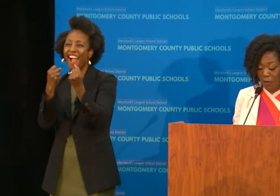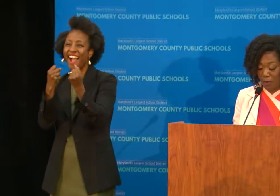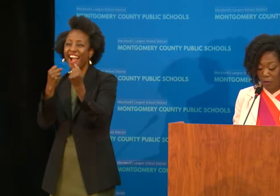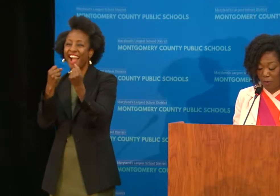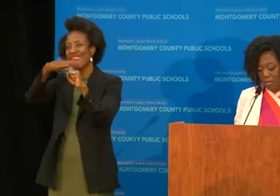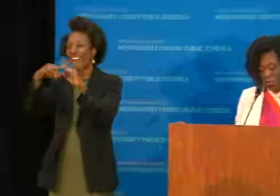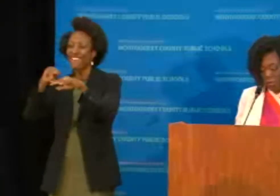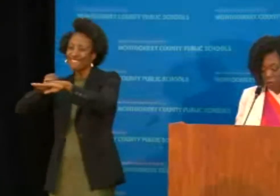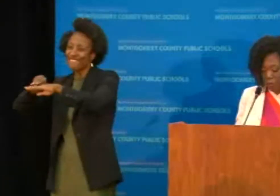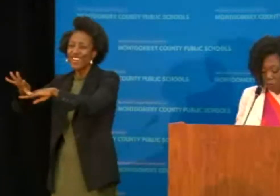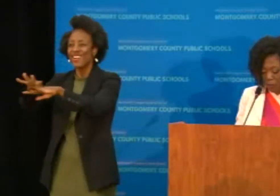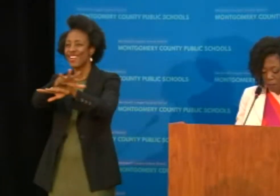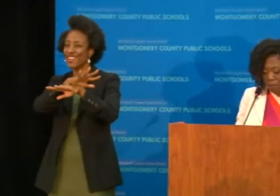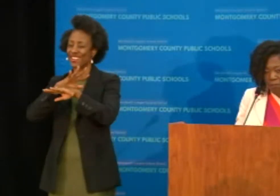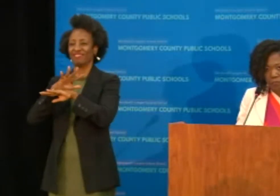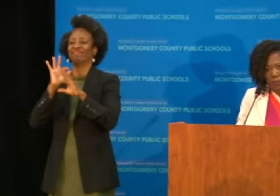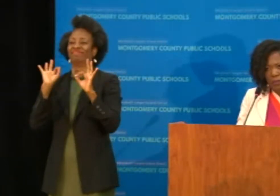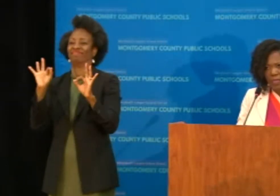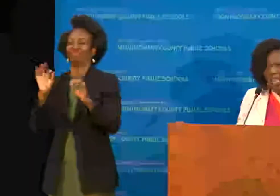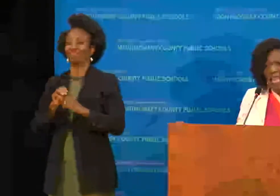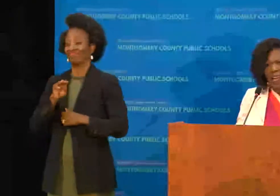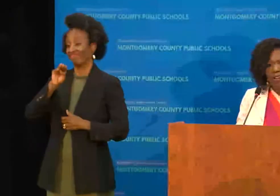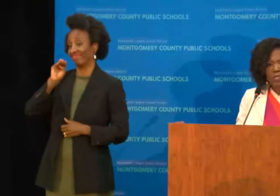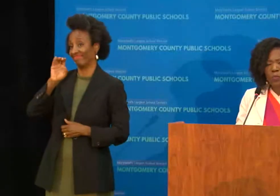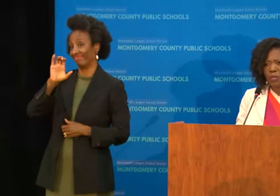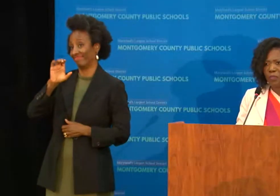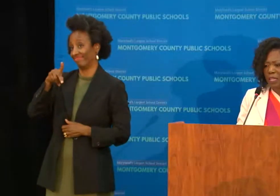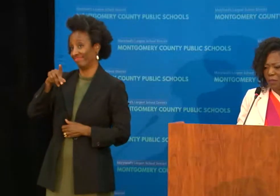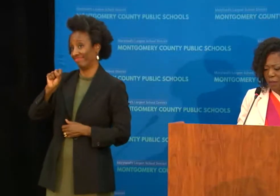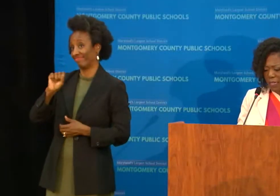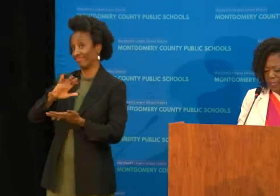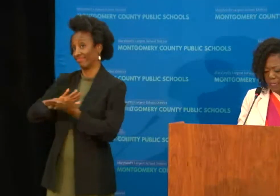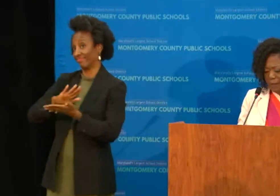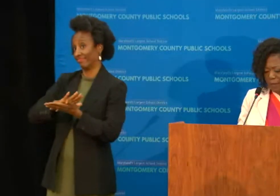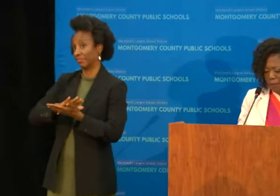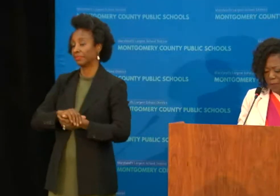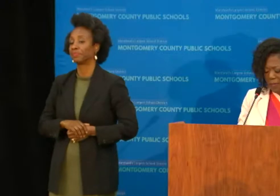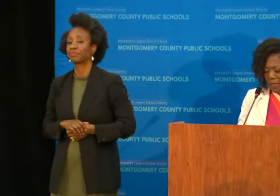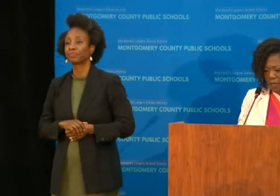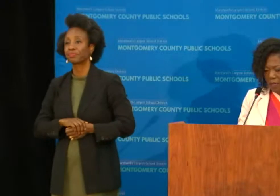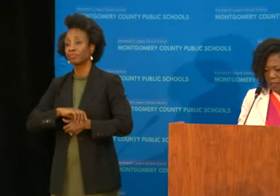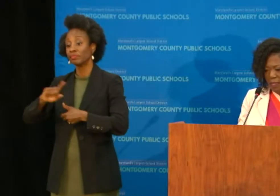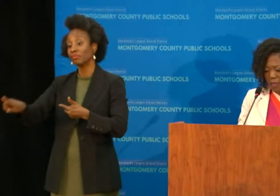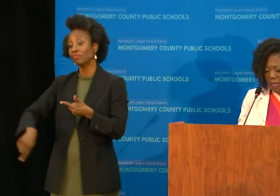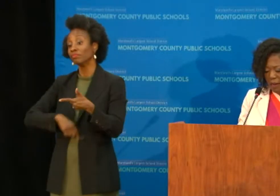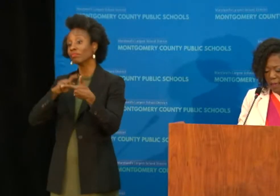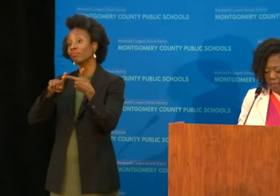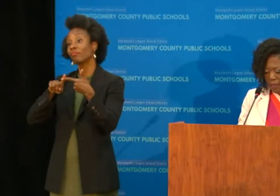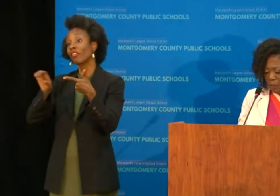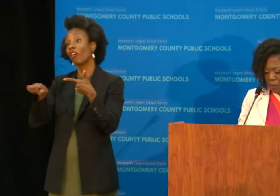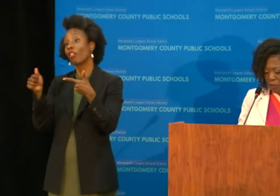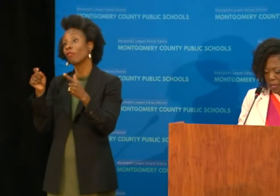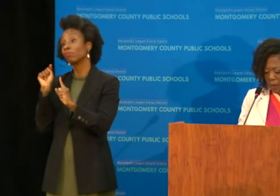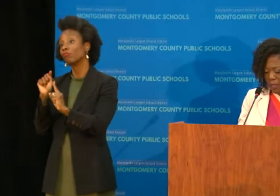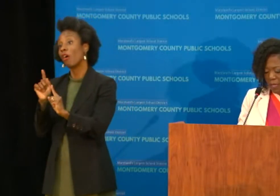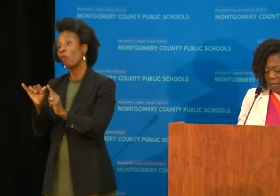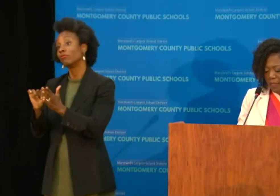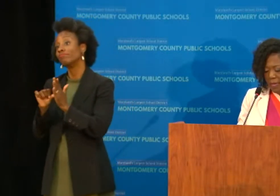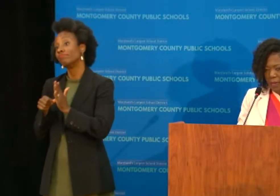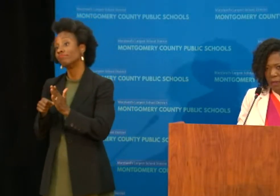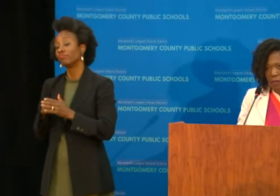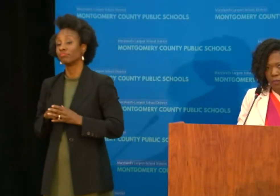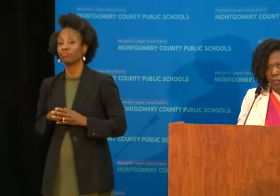positive manner in Montgomery County Public Schools. I also want to reiterate a theme in our athletics